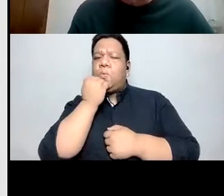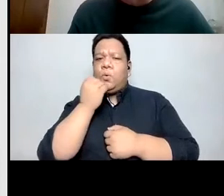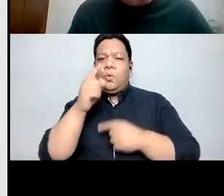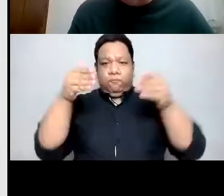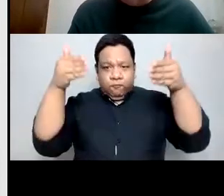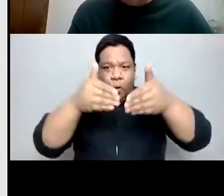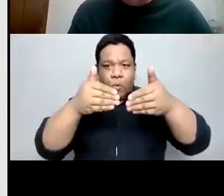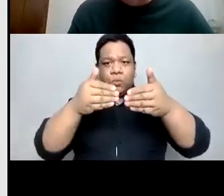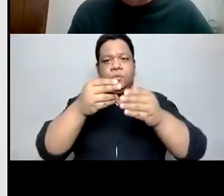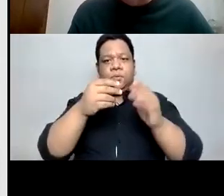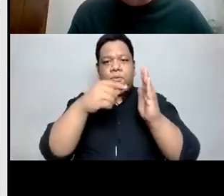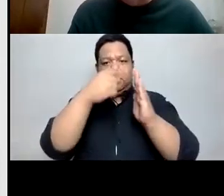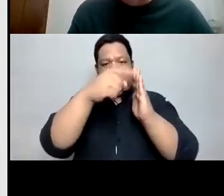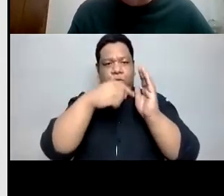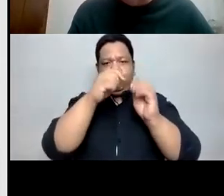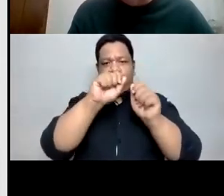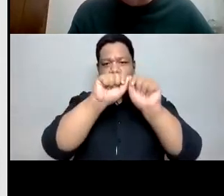now.